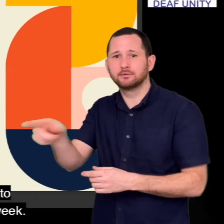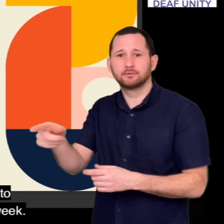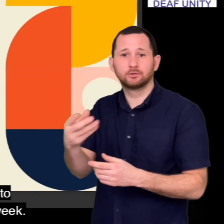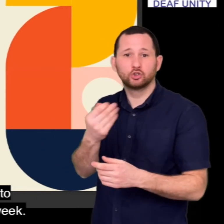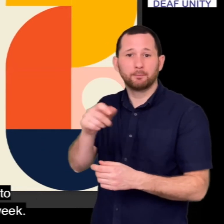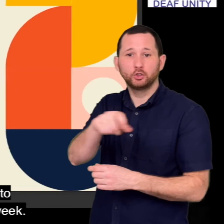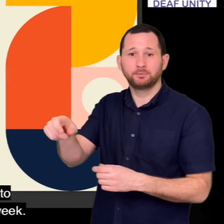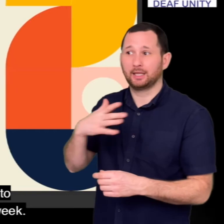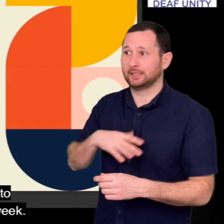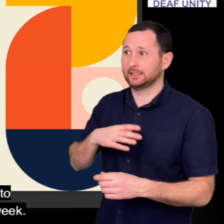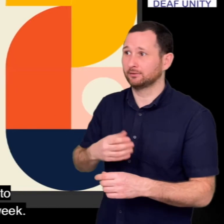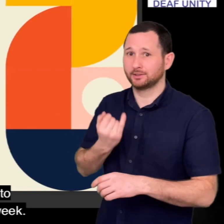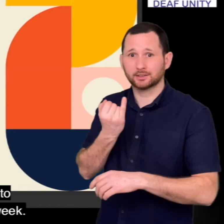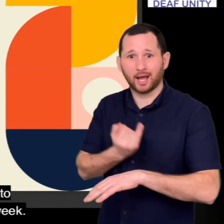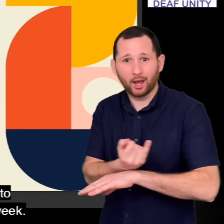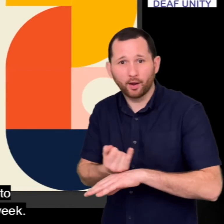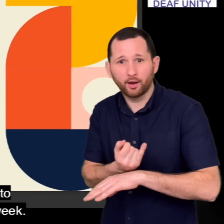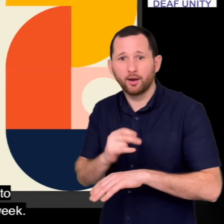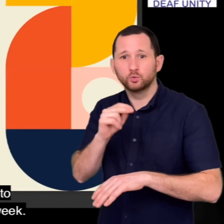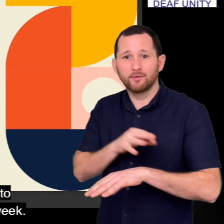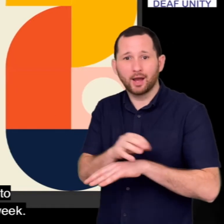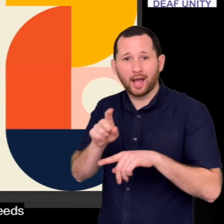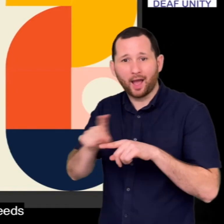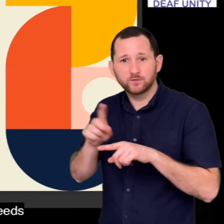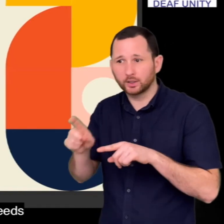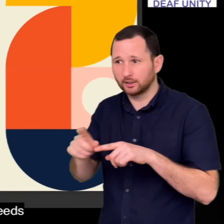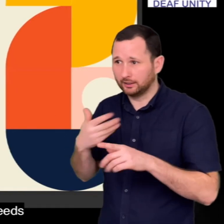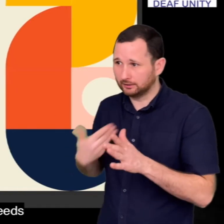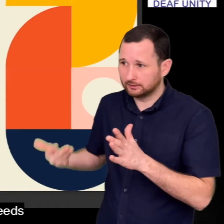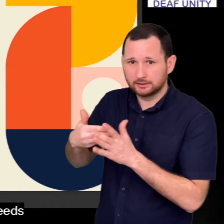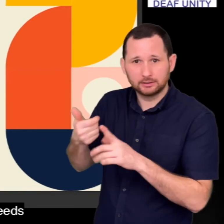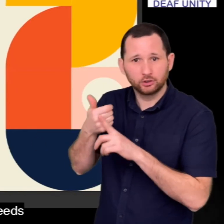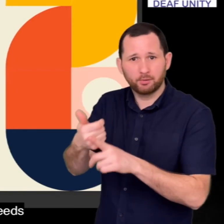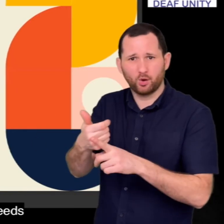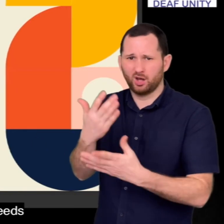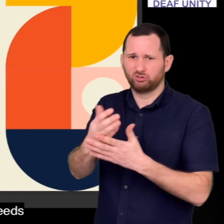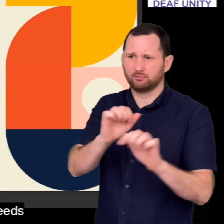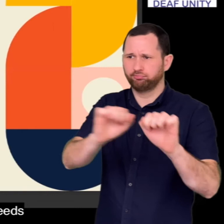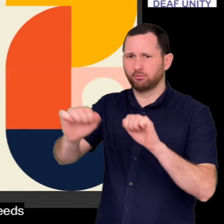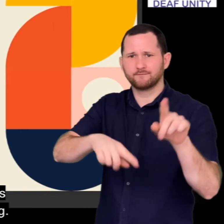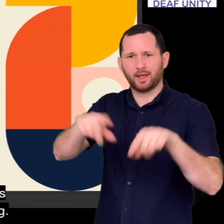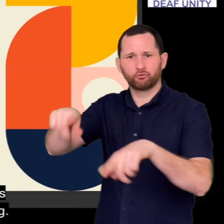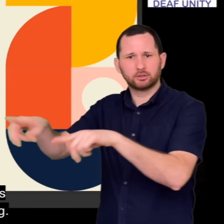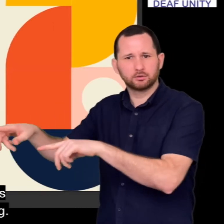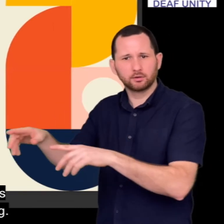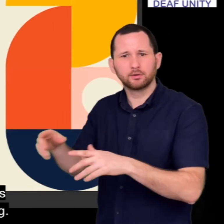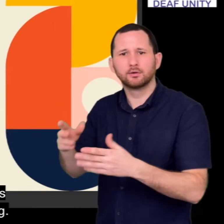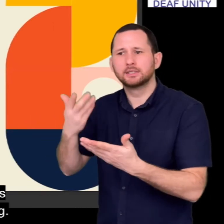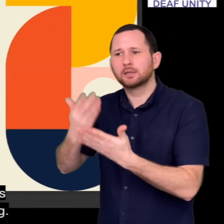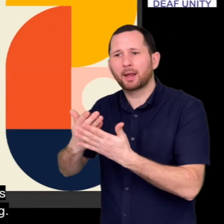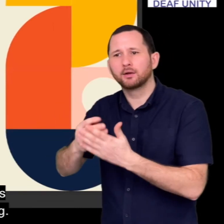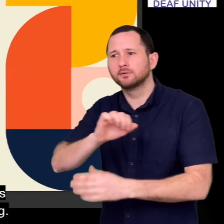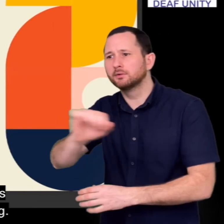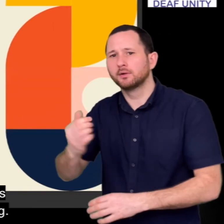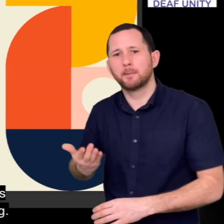we provide sort of 6 to 12 hour support each week. And like I say, it all depends on their own needs and what it